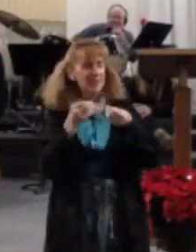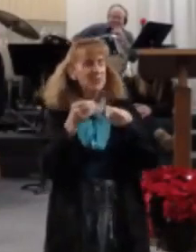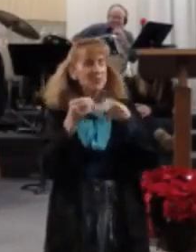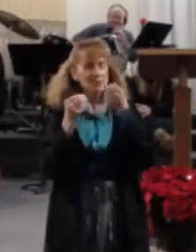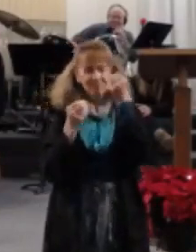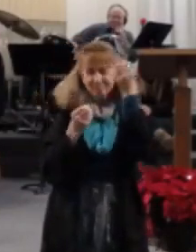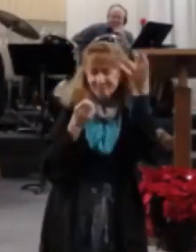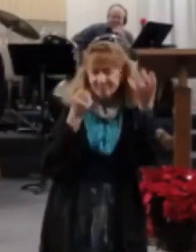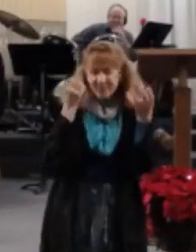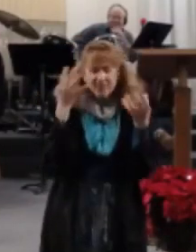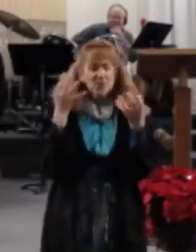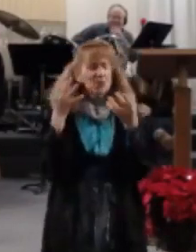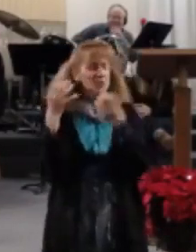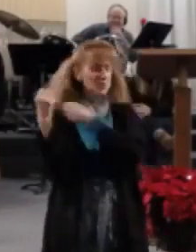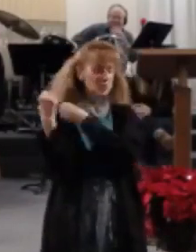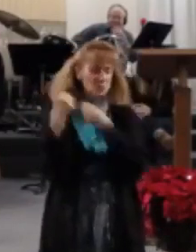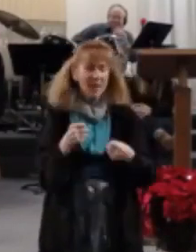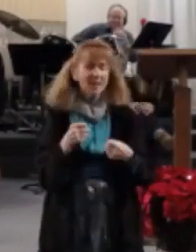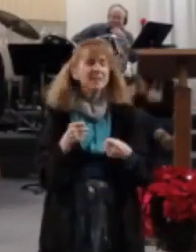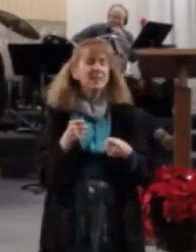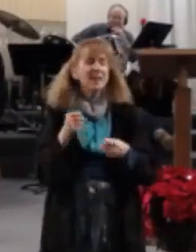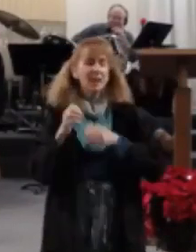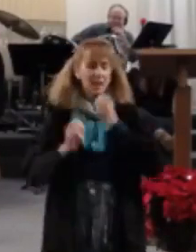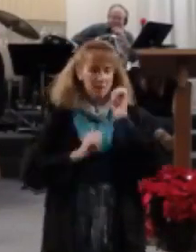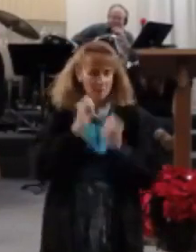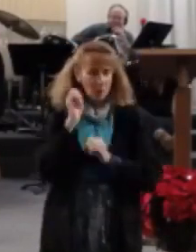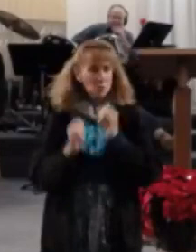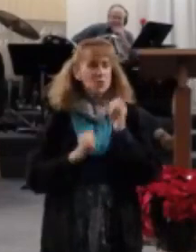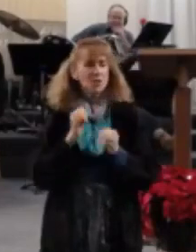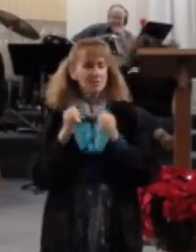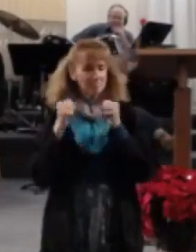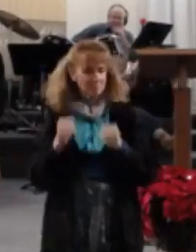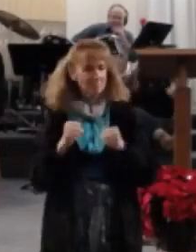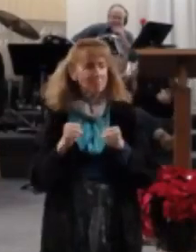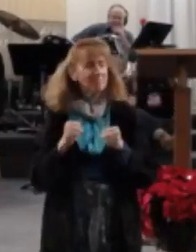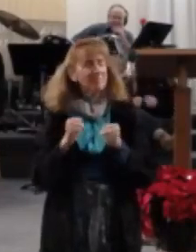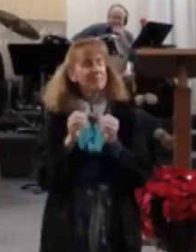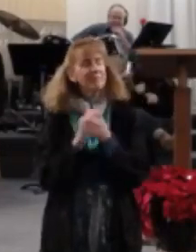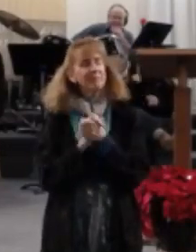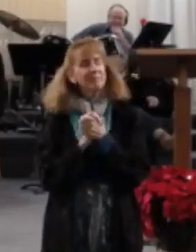just physically, but emotionally, and just prayers that